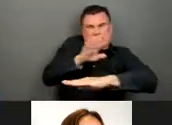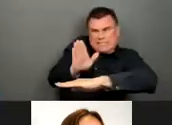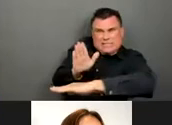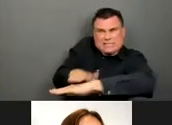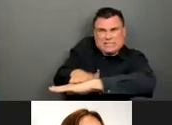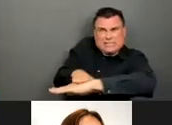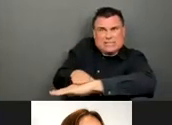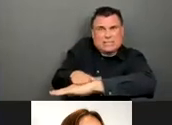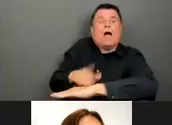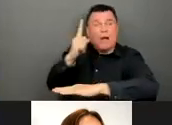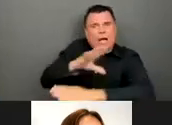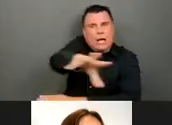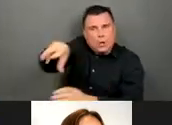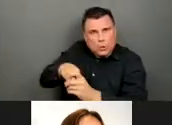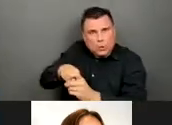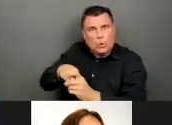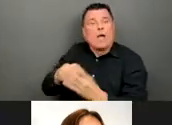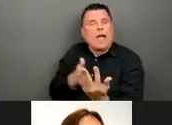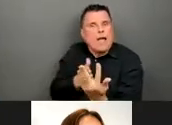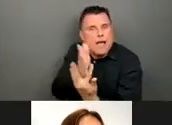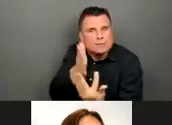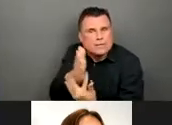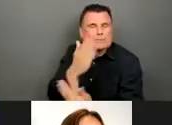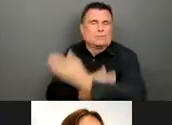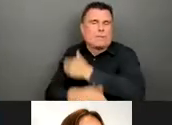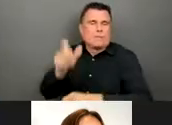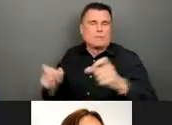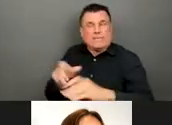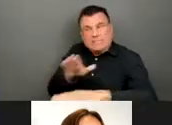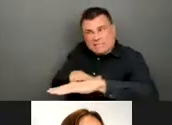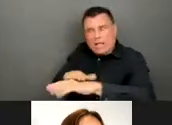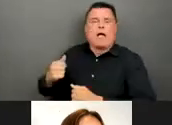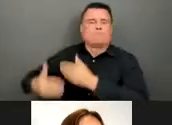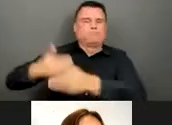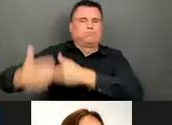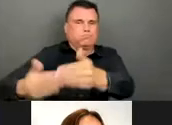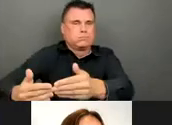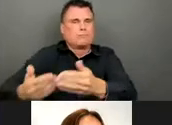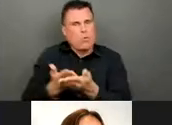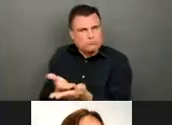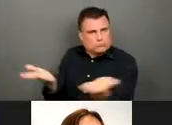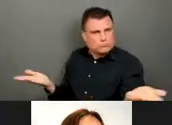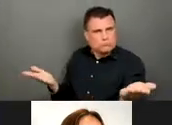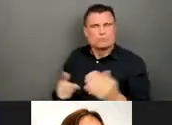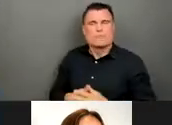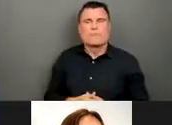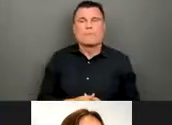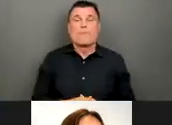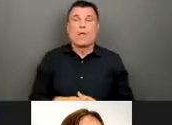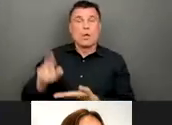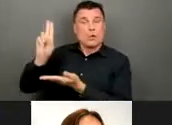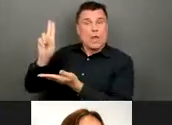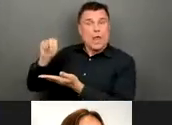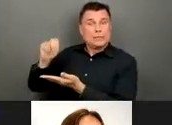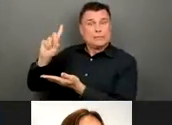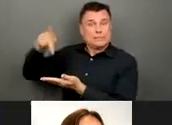accessible to persons with diverse disabilities. UNDP already has experience on these